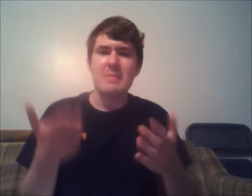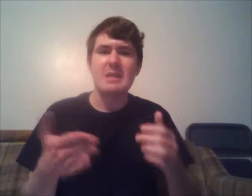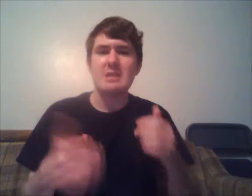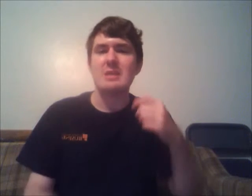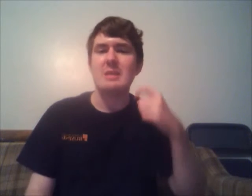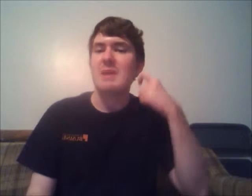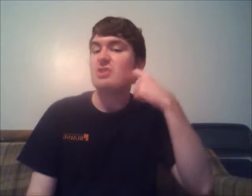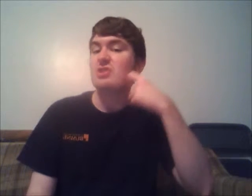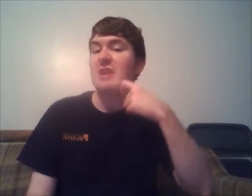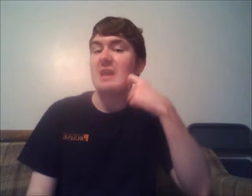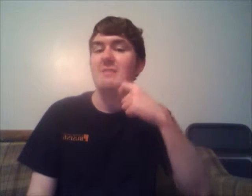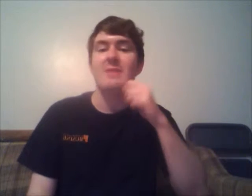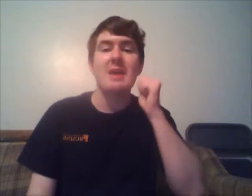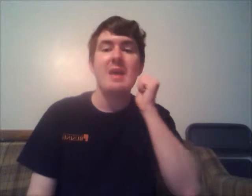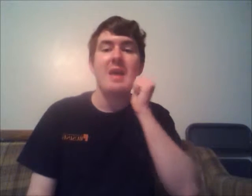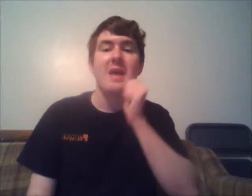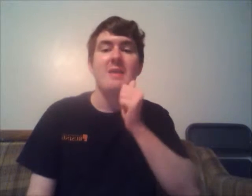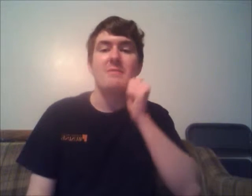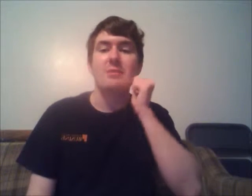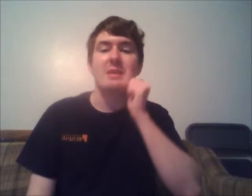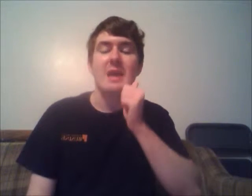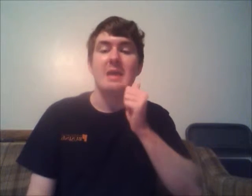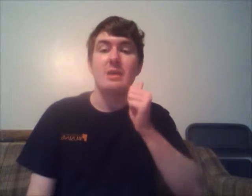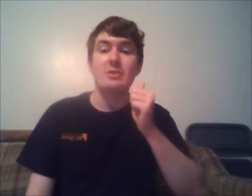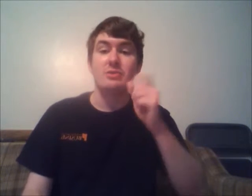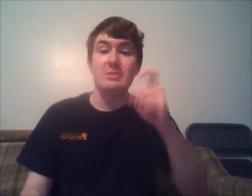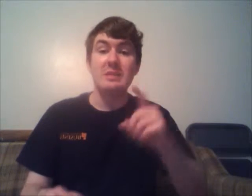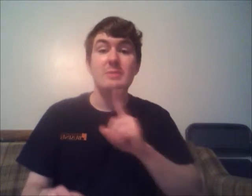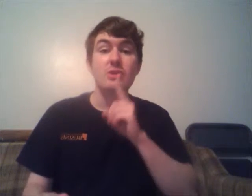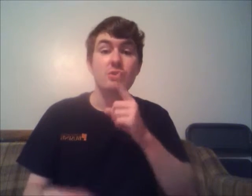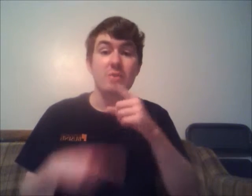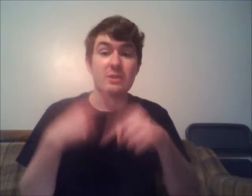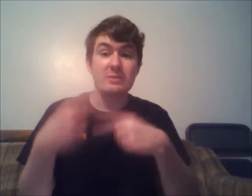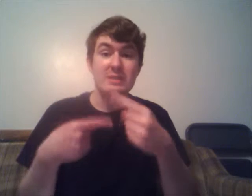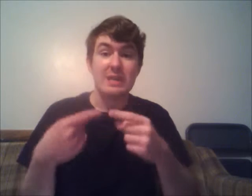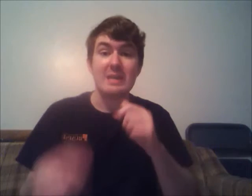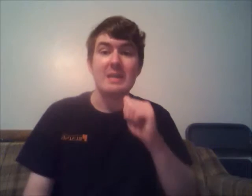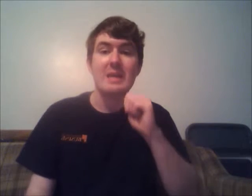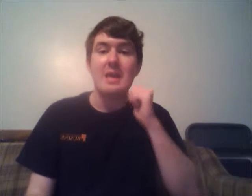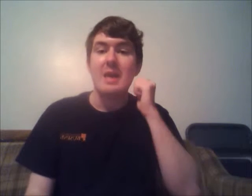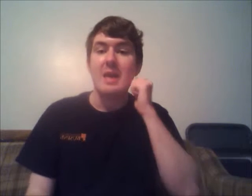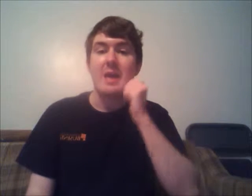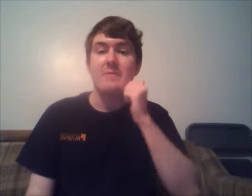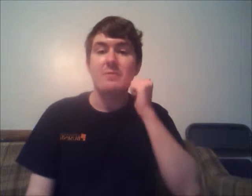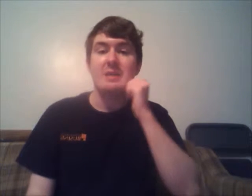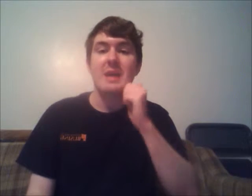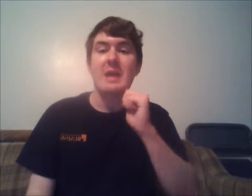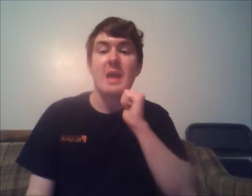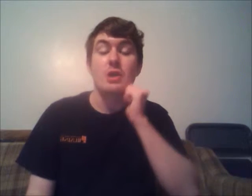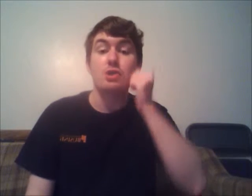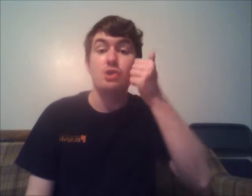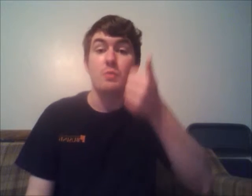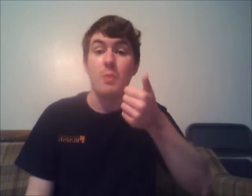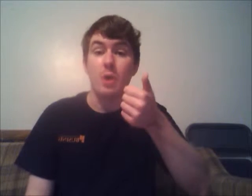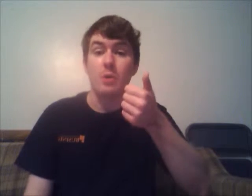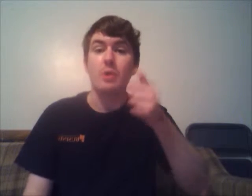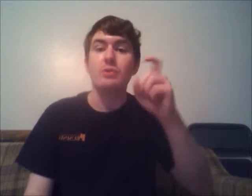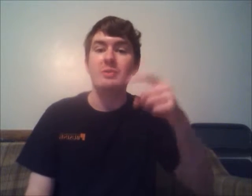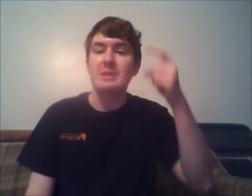might shave every day. So you need to be sure that you're signing every day and tomorrow. You need to